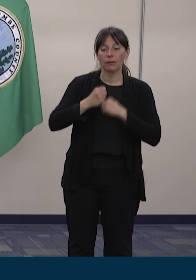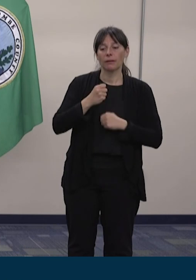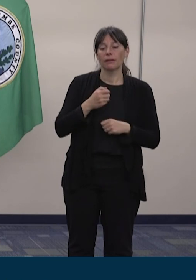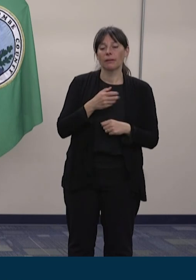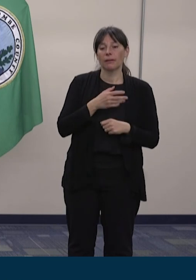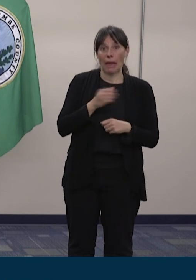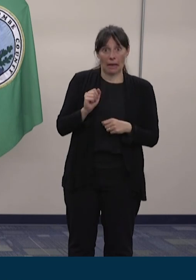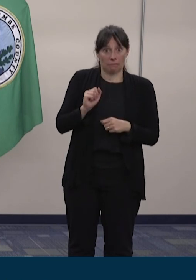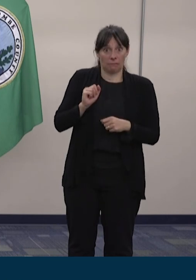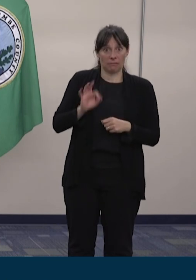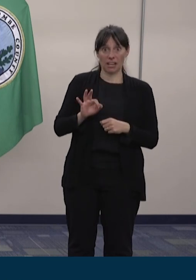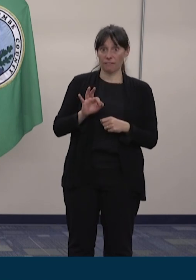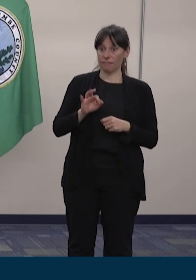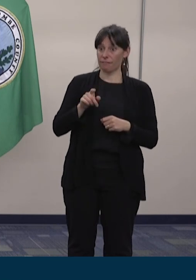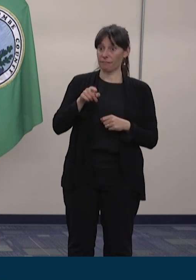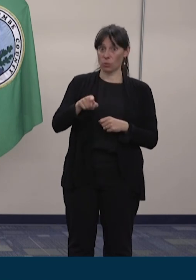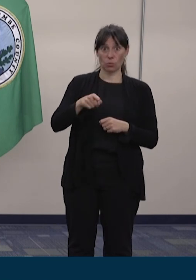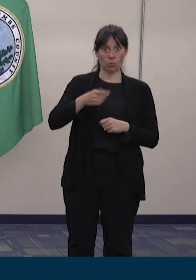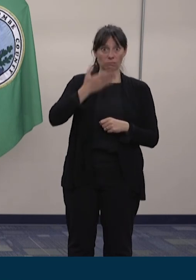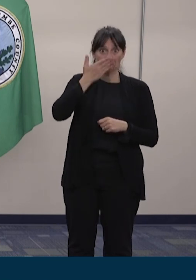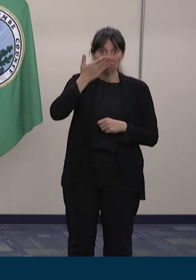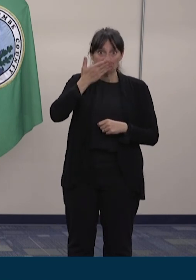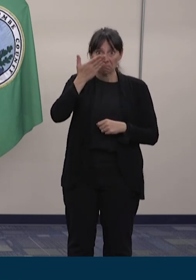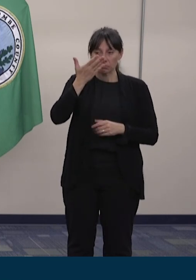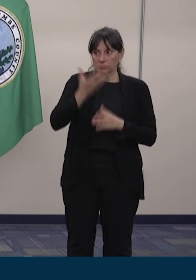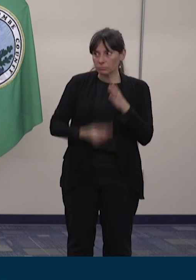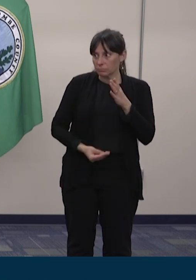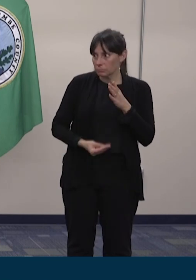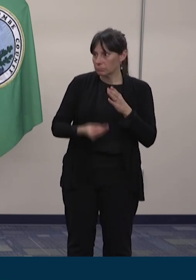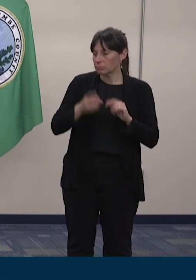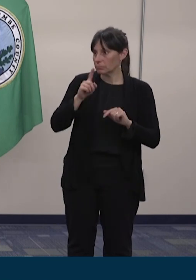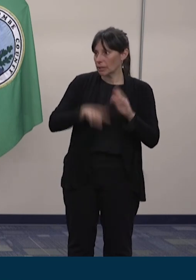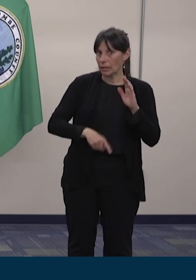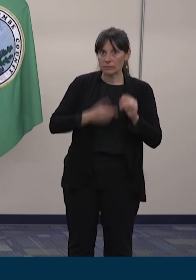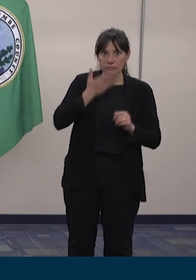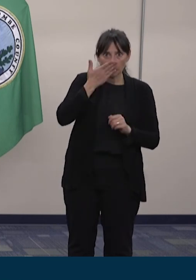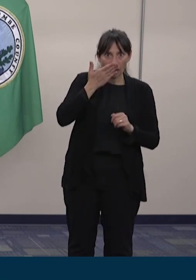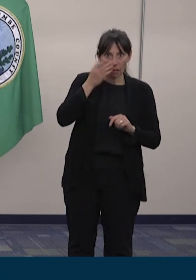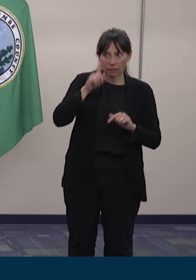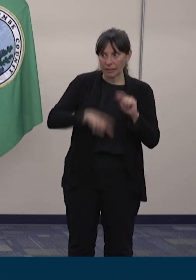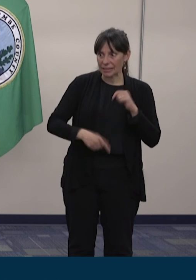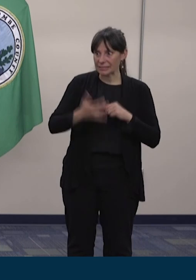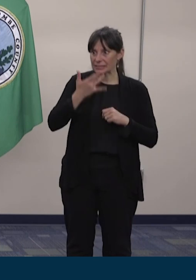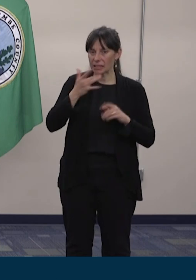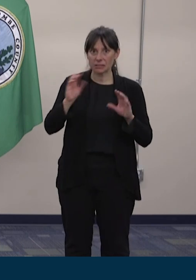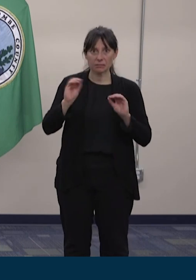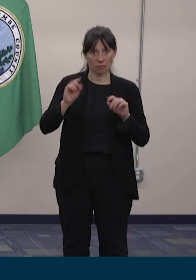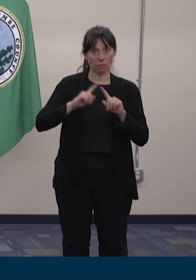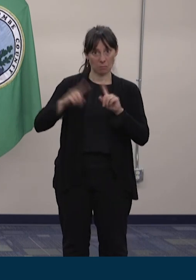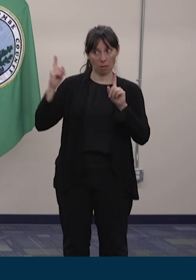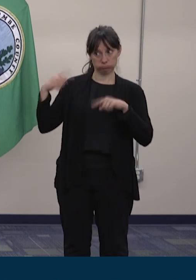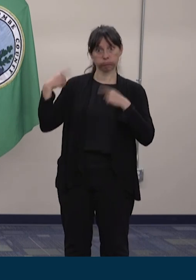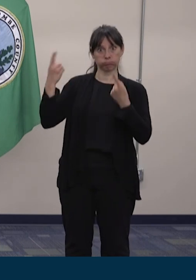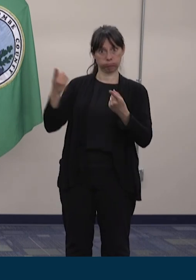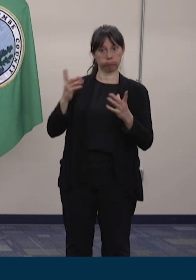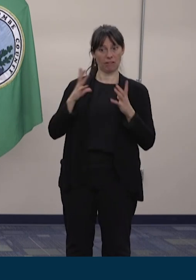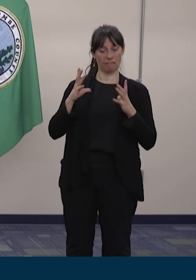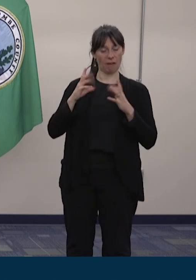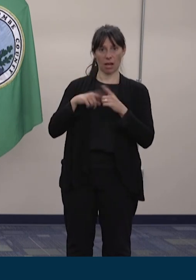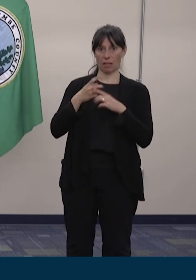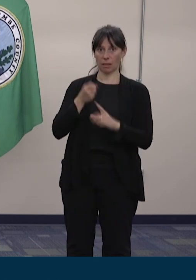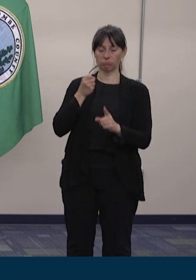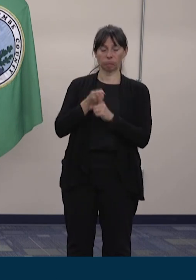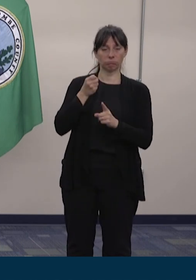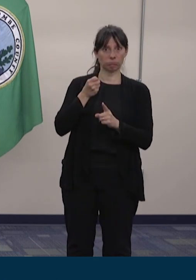loss of taste y or como una nueva smell. pérdida de sentido y de It olor o is gusto. important Y es that importante que